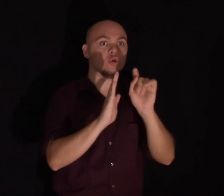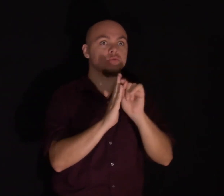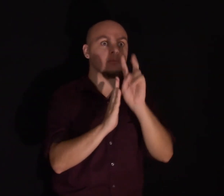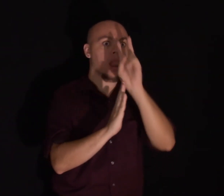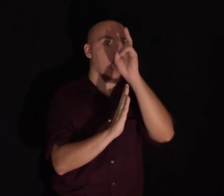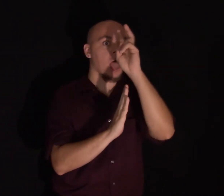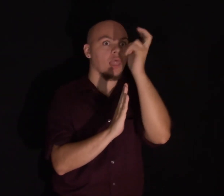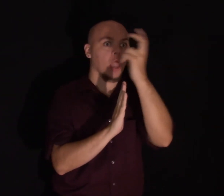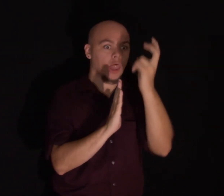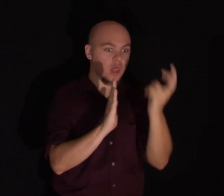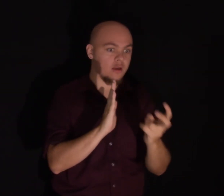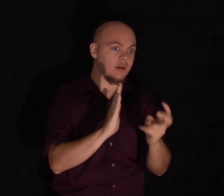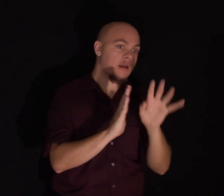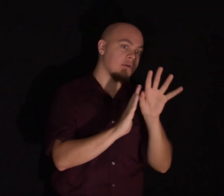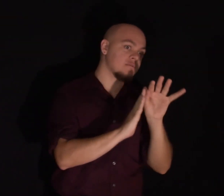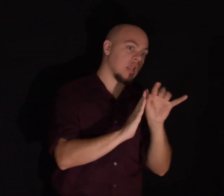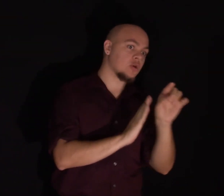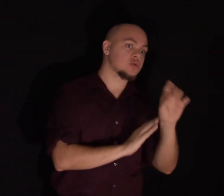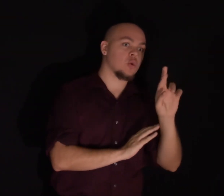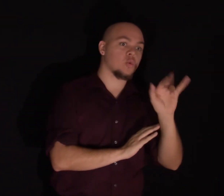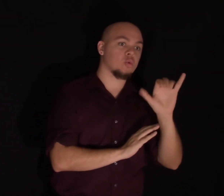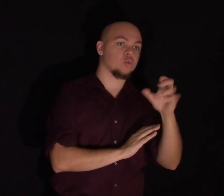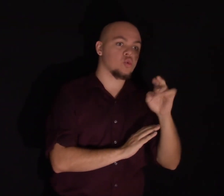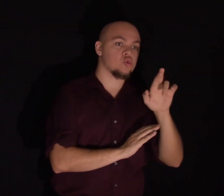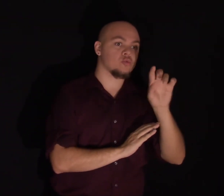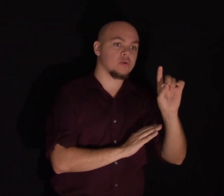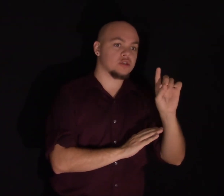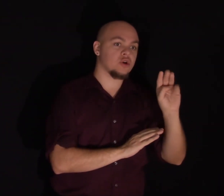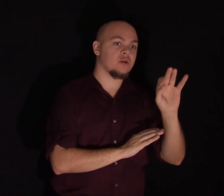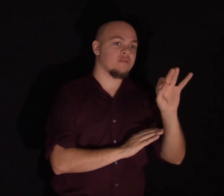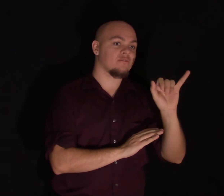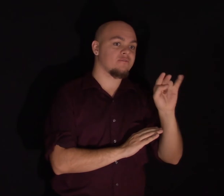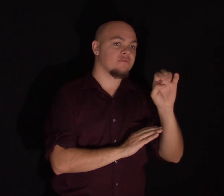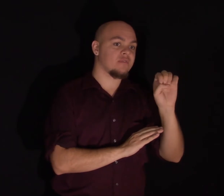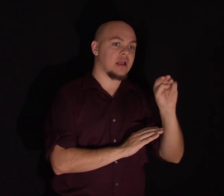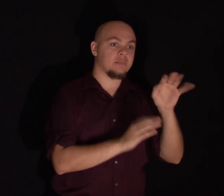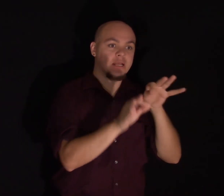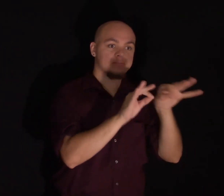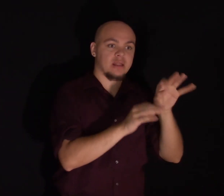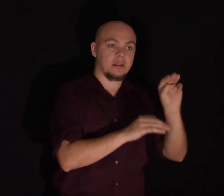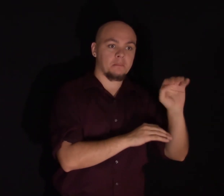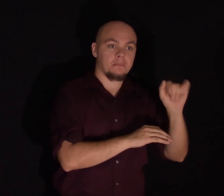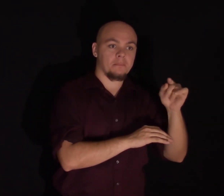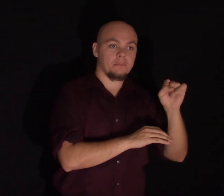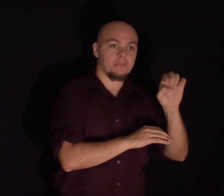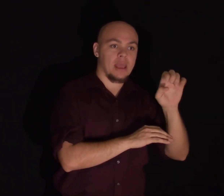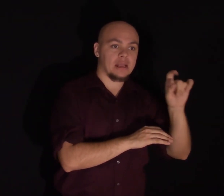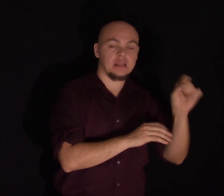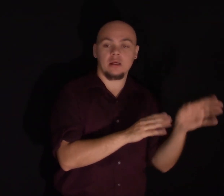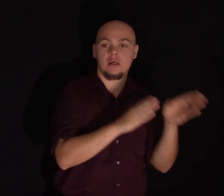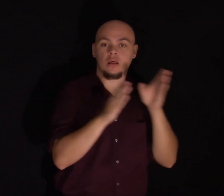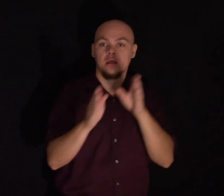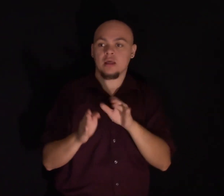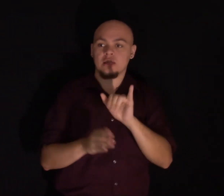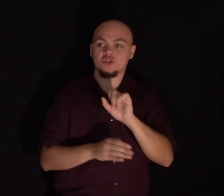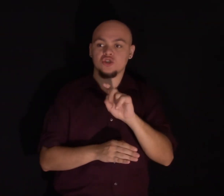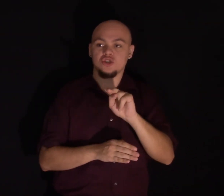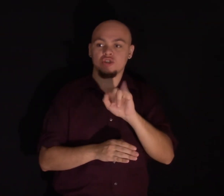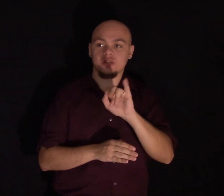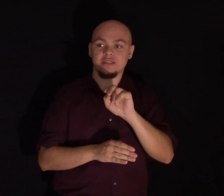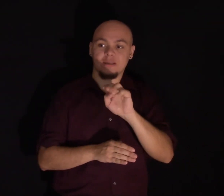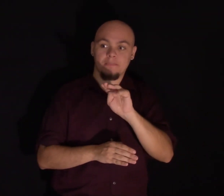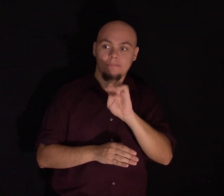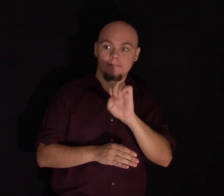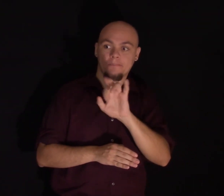starts with videos of richard feynman talking about magnets and ends much much later with us watching interviews with justin bieber's mom